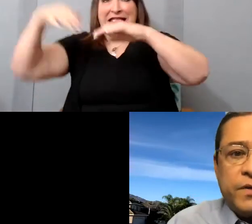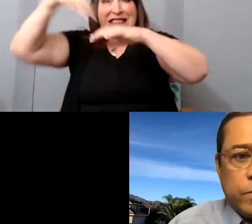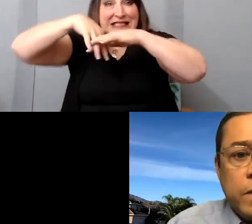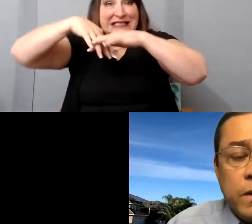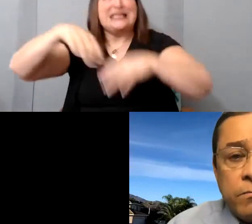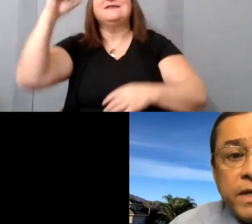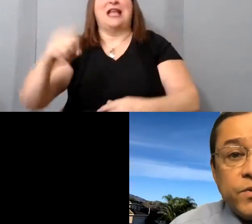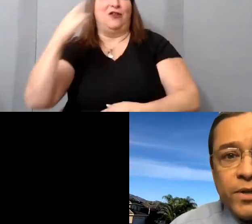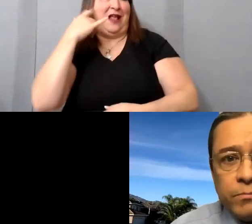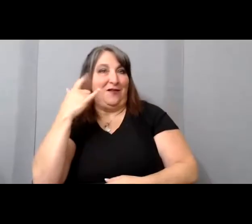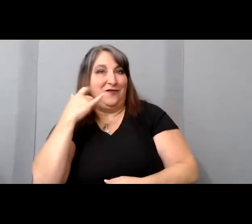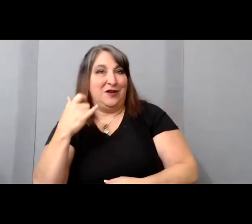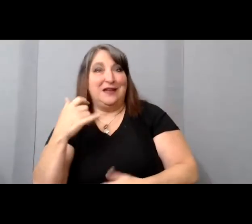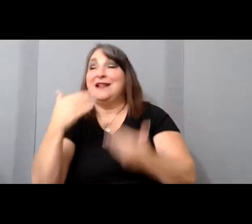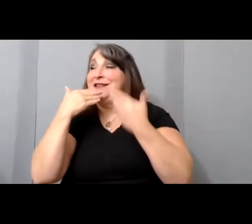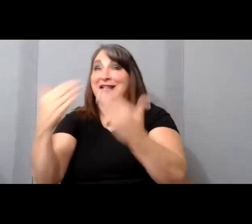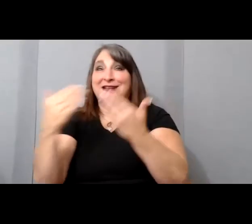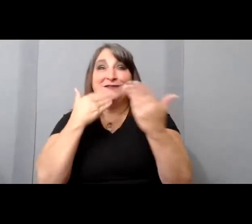Thank you.